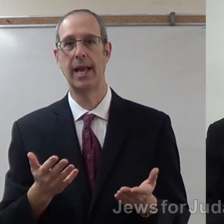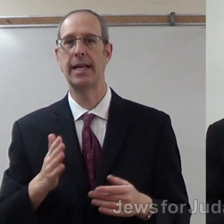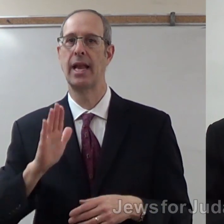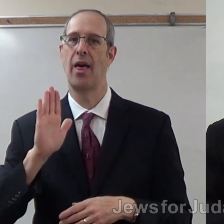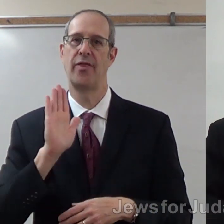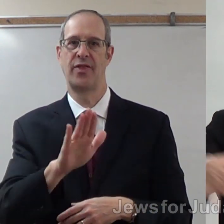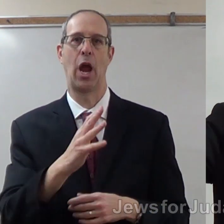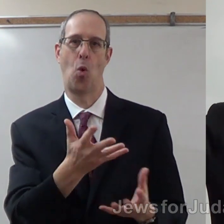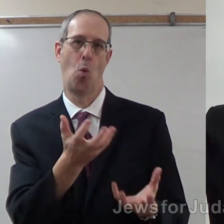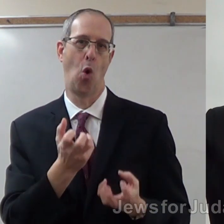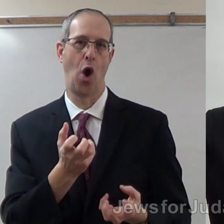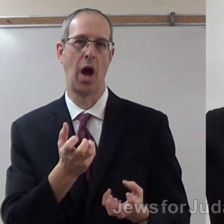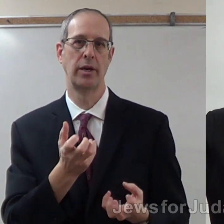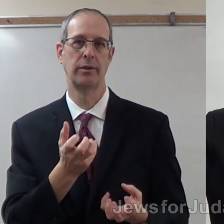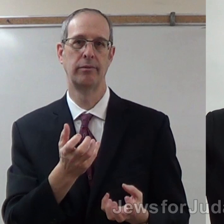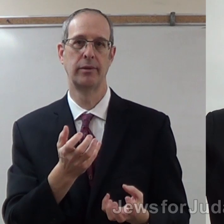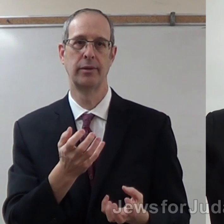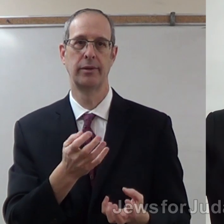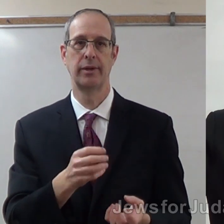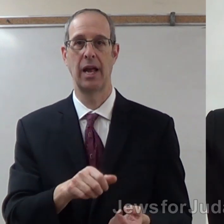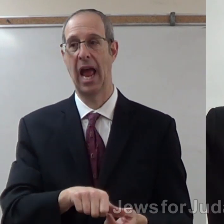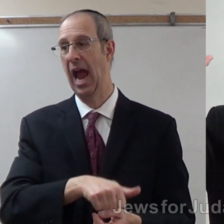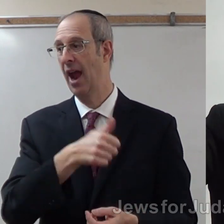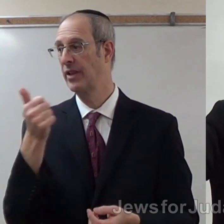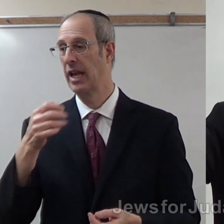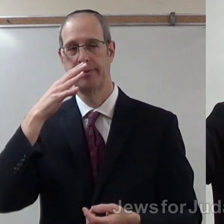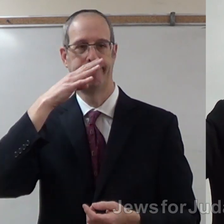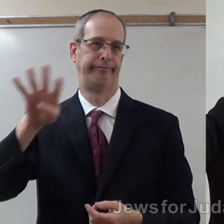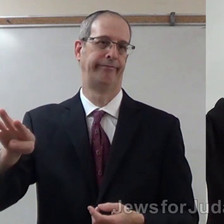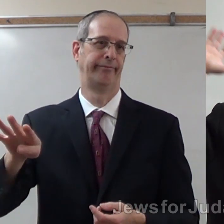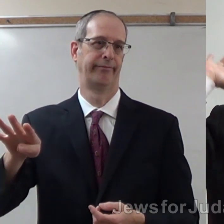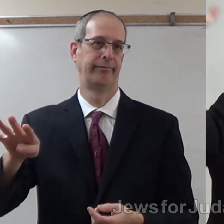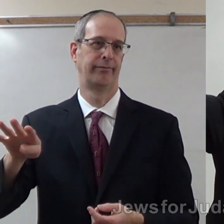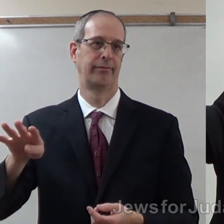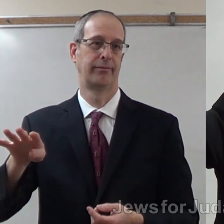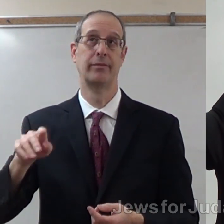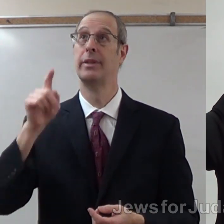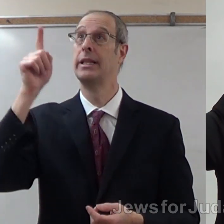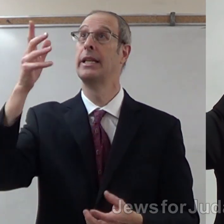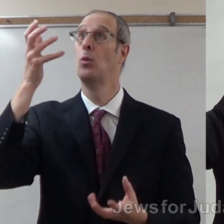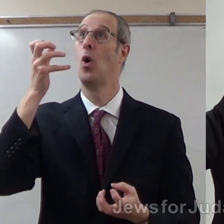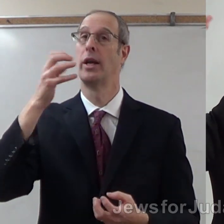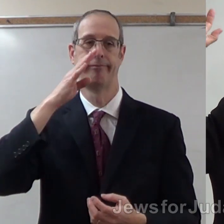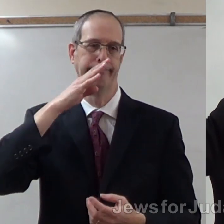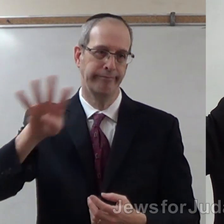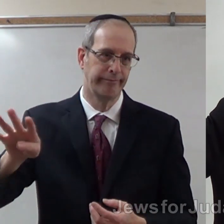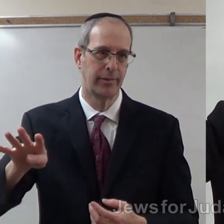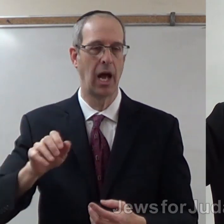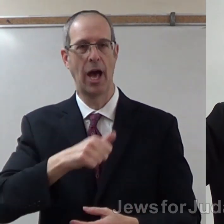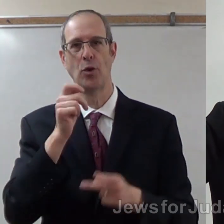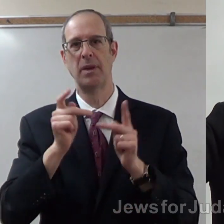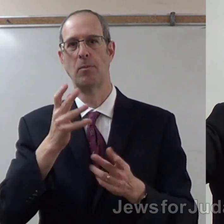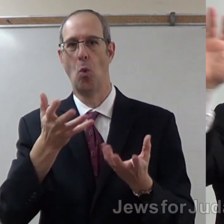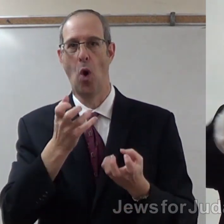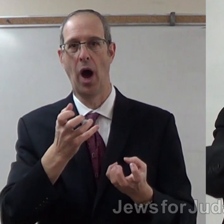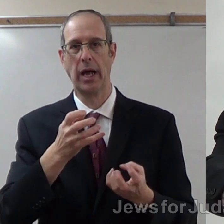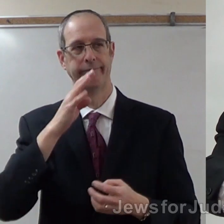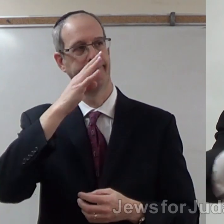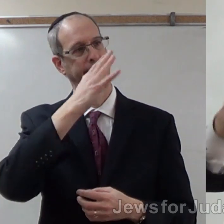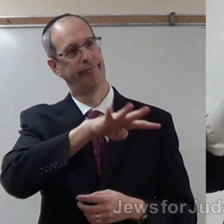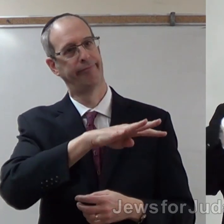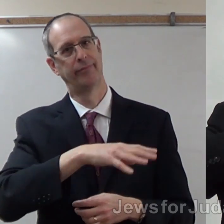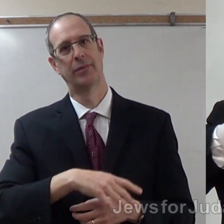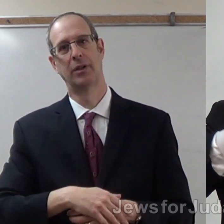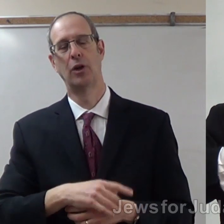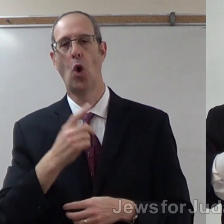they want. Nothing else matters. What God wants, who cares? What other people want, who